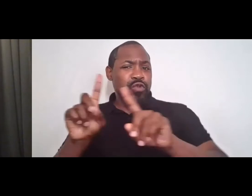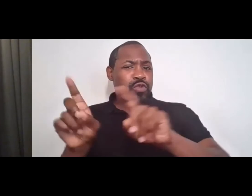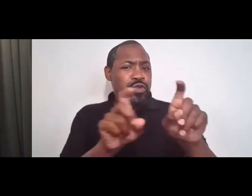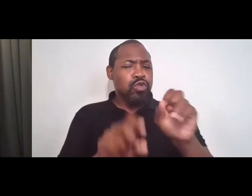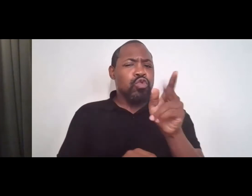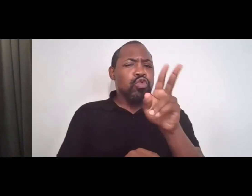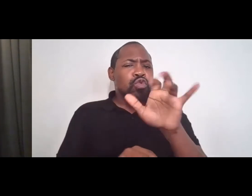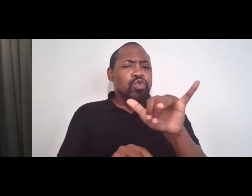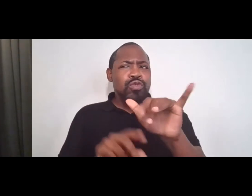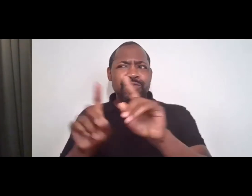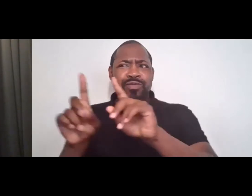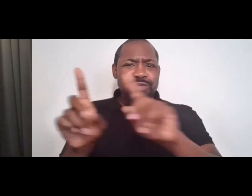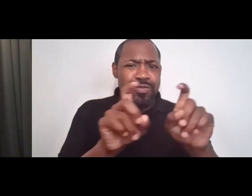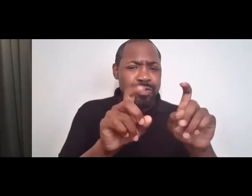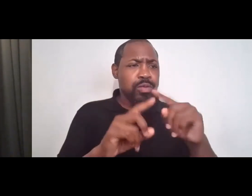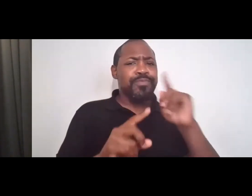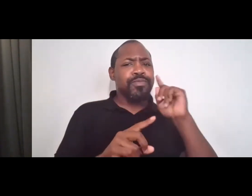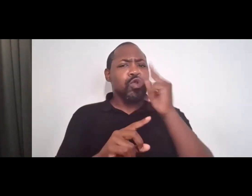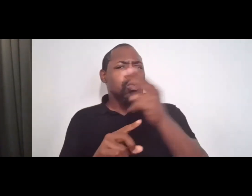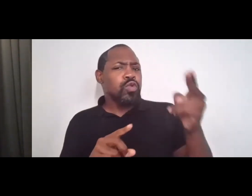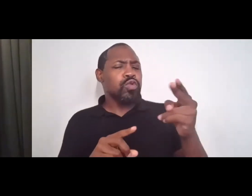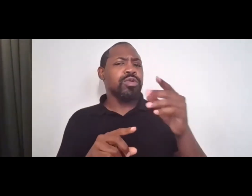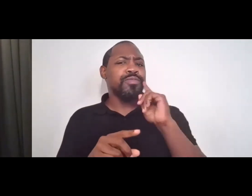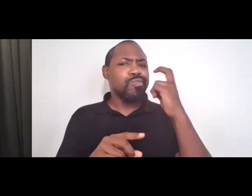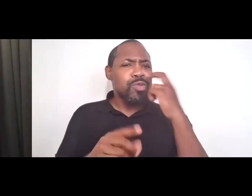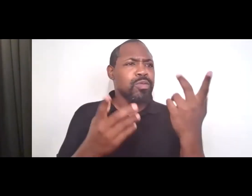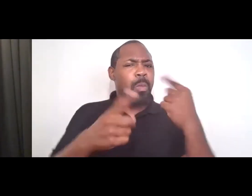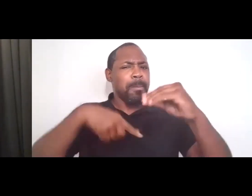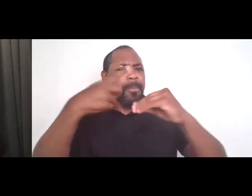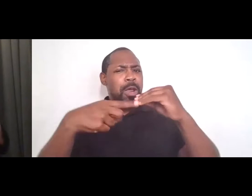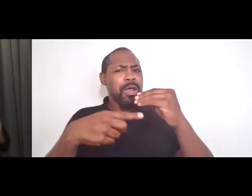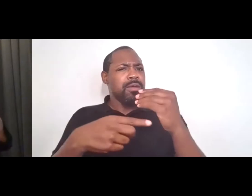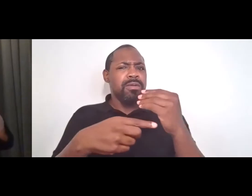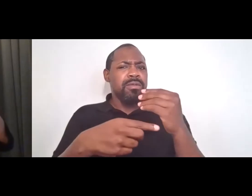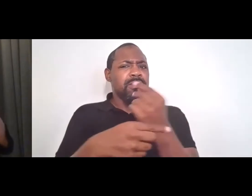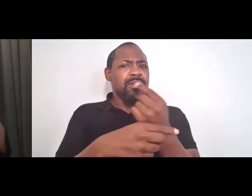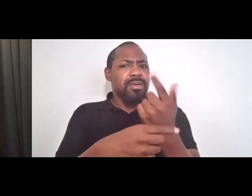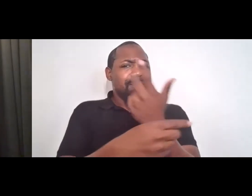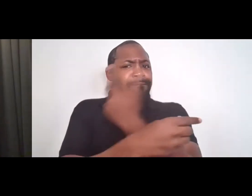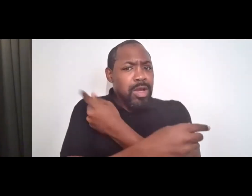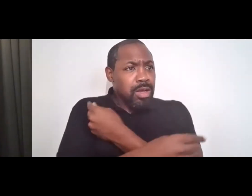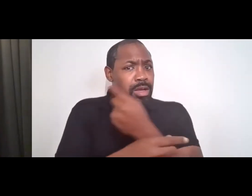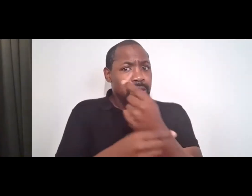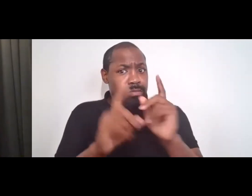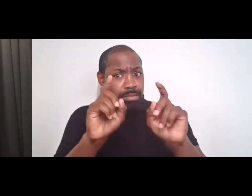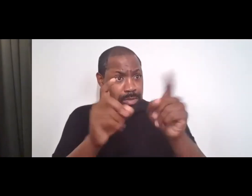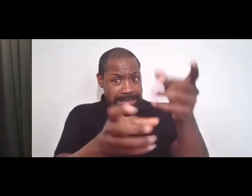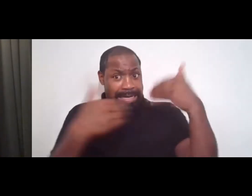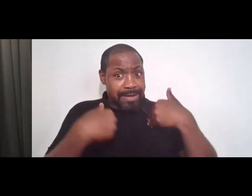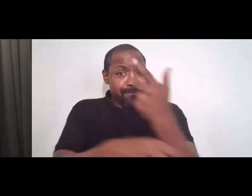lot of our outreach. So we were thinking about doing a survey for deaf, blind, late deafened, hard of